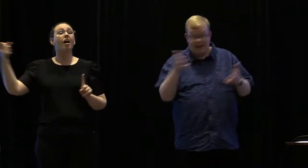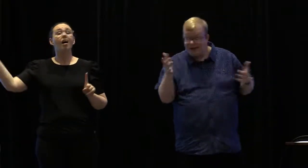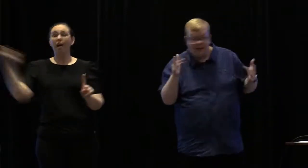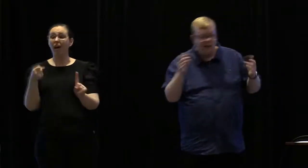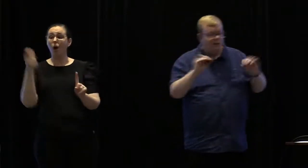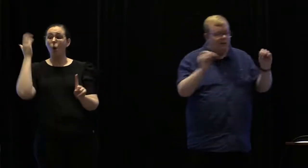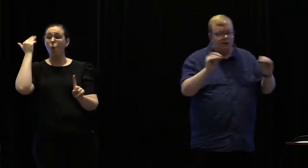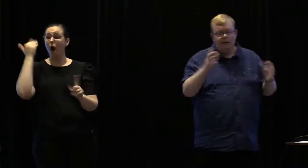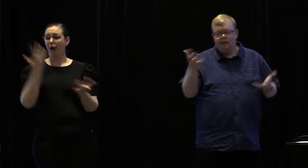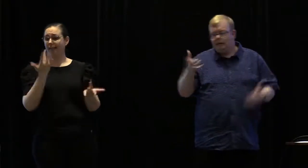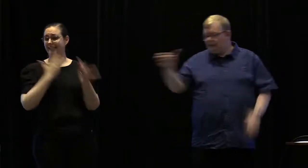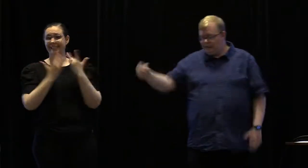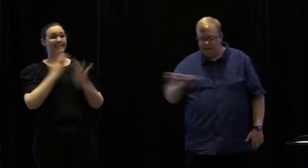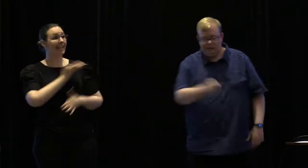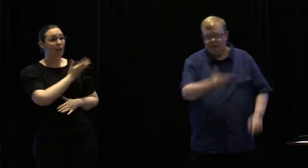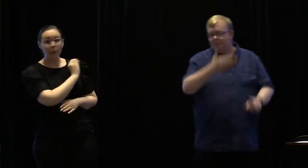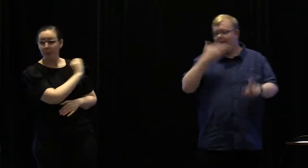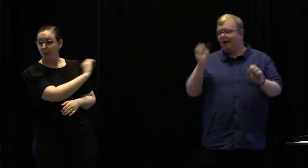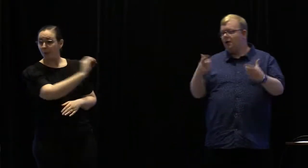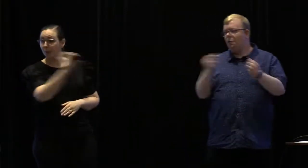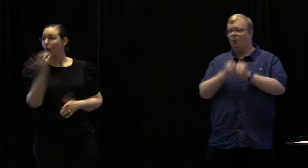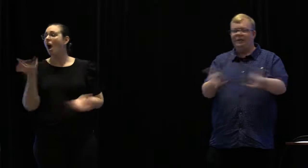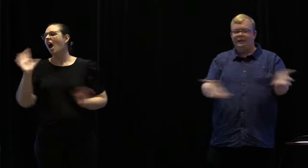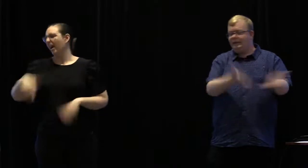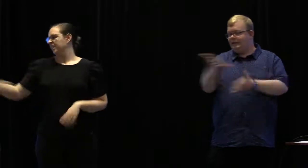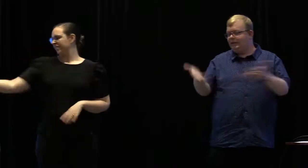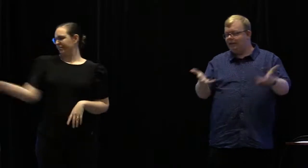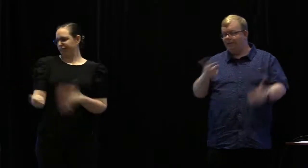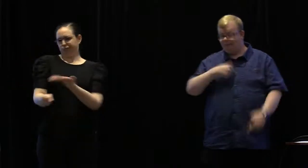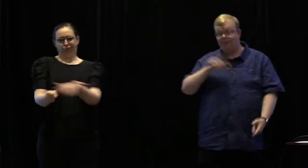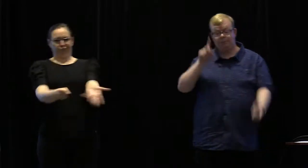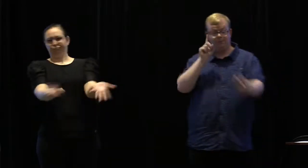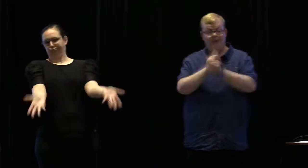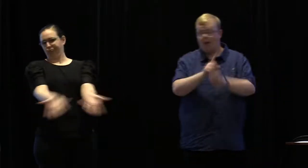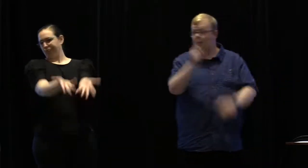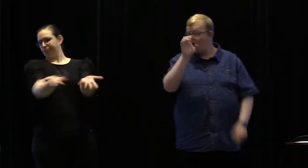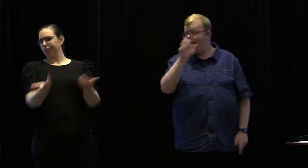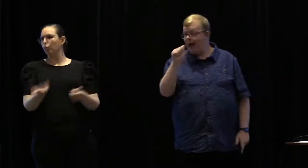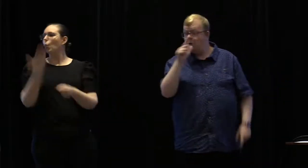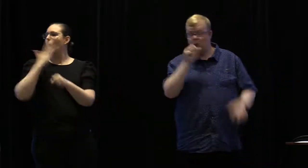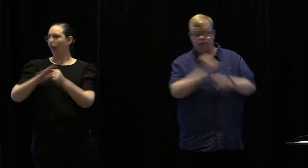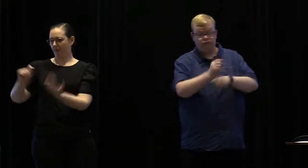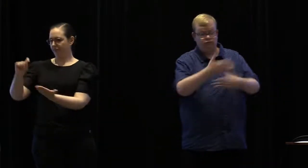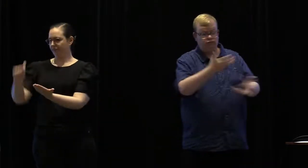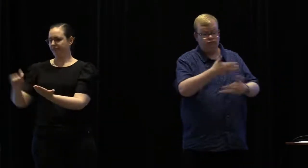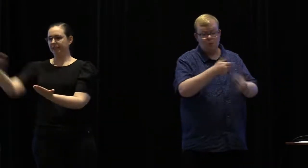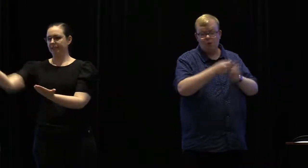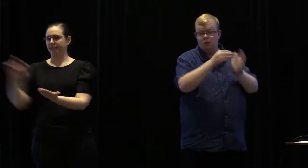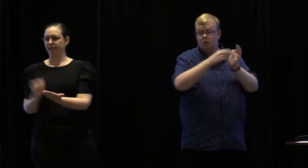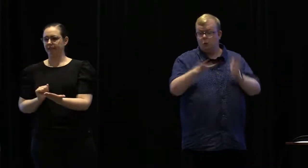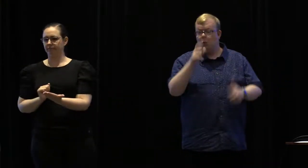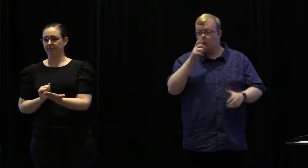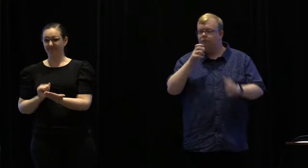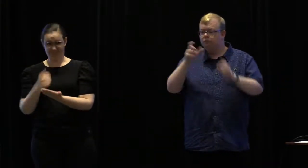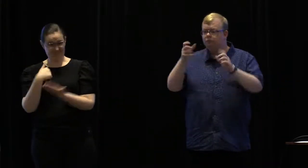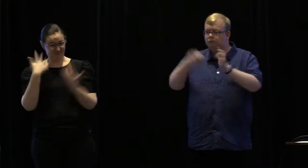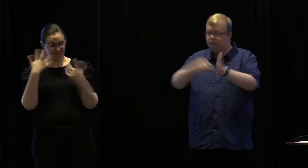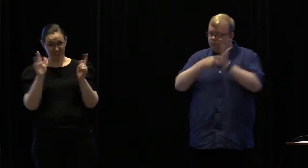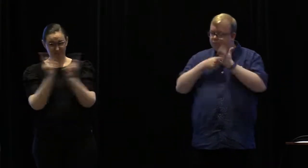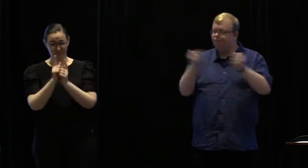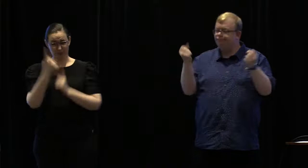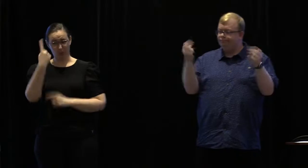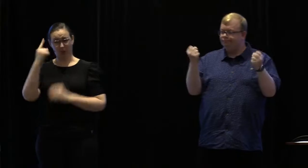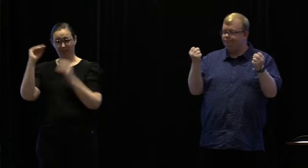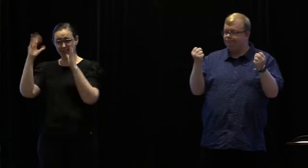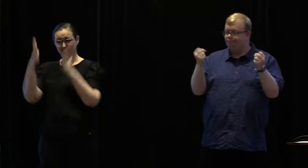But they don't have enough people to do the job, and so they'll do the best they can with whoever they can find. I met one EA who was working